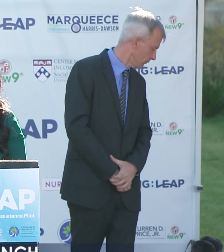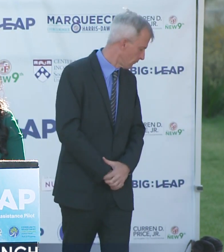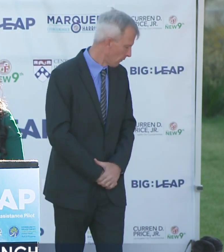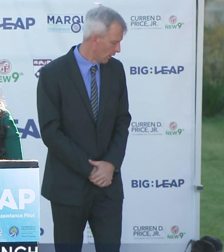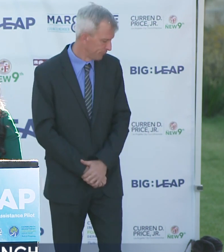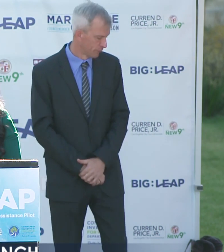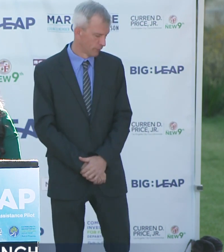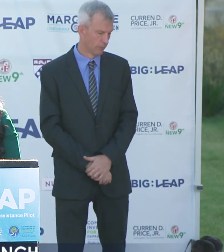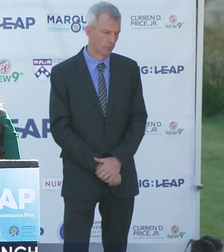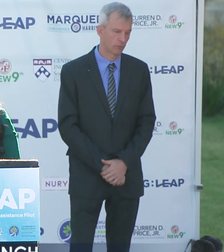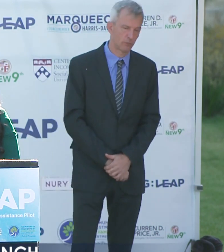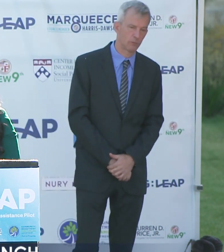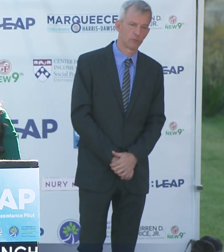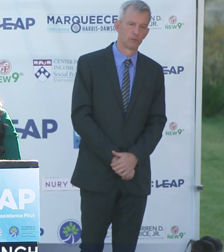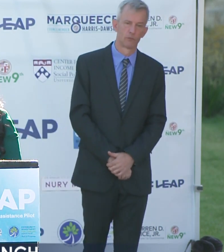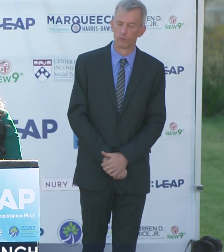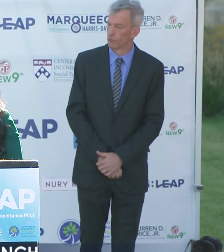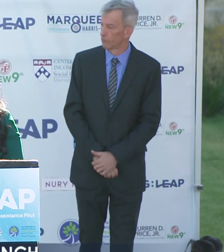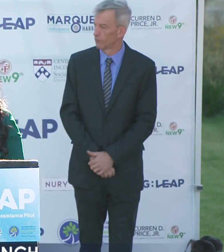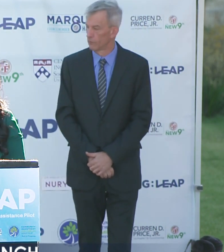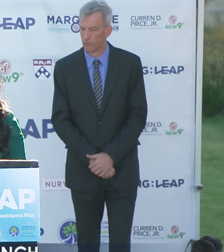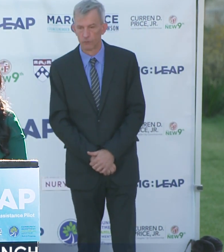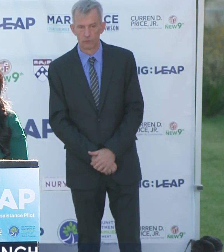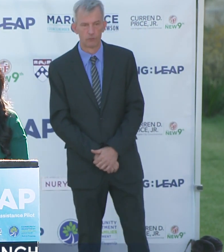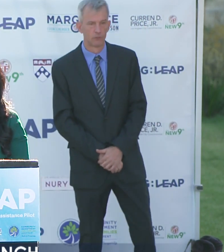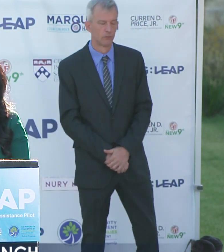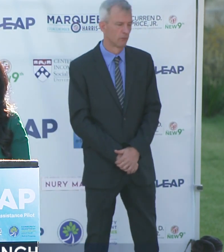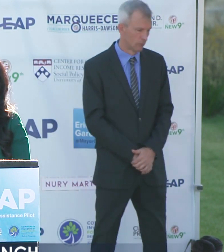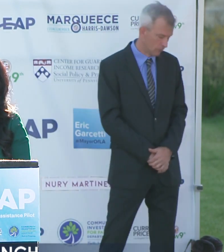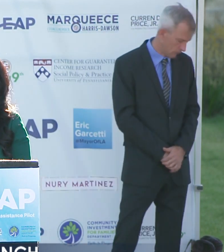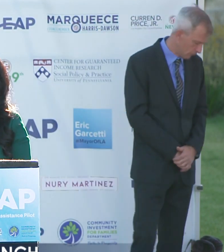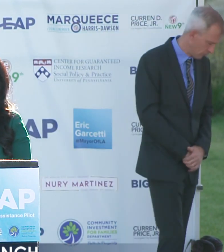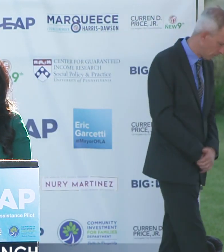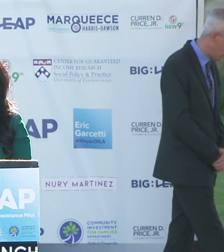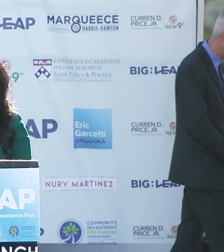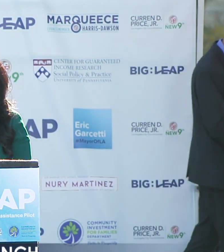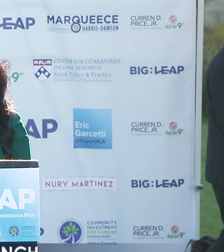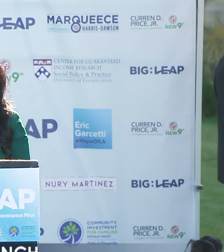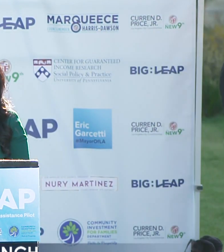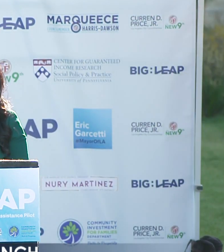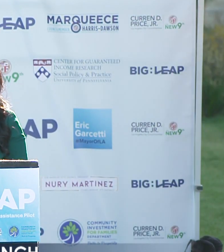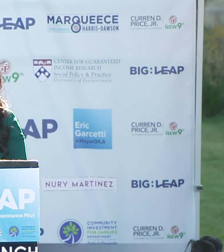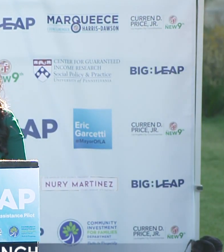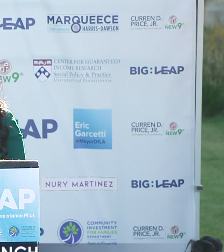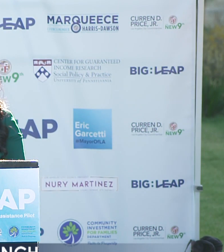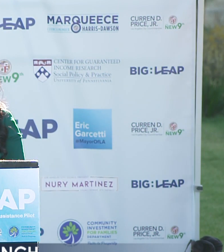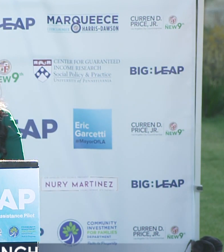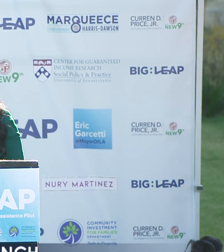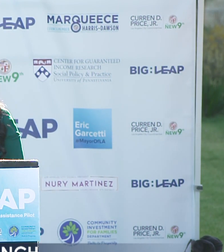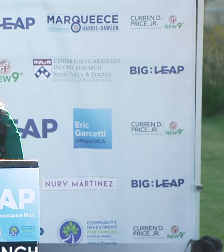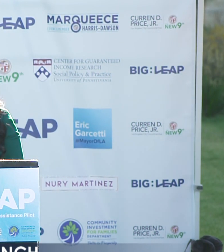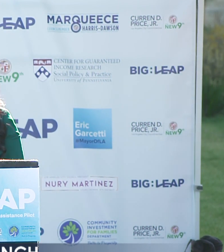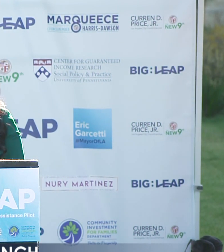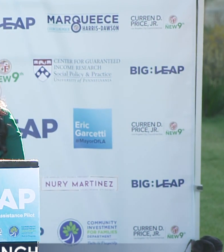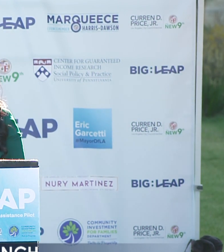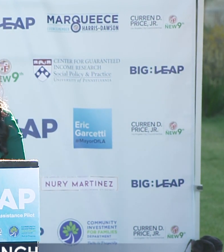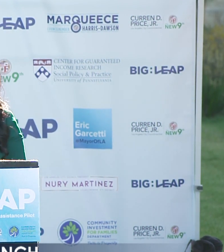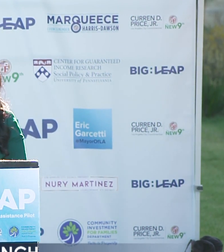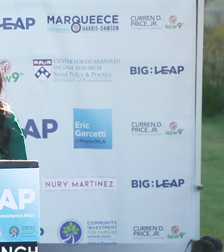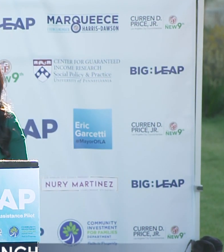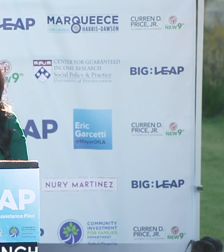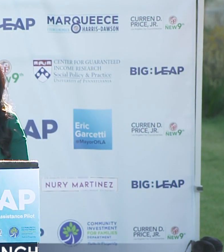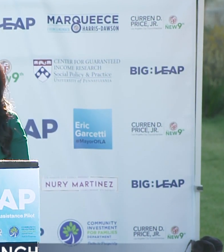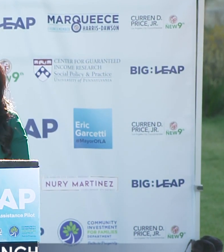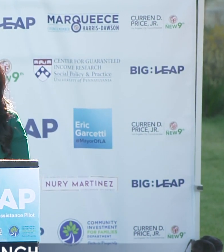aquí en este día con el alcalde Eric Garcetti, los miembros del concilio, Mr. Price y Mr. Harris Dawson,